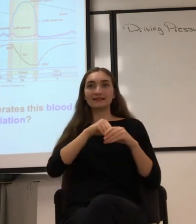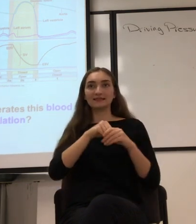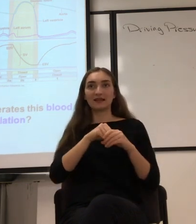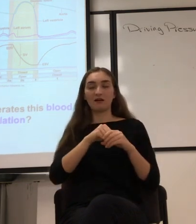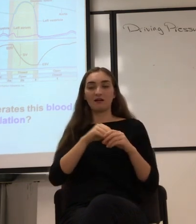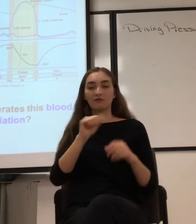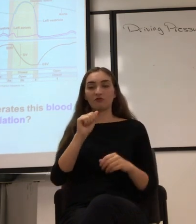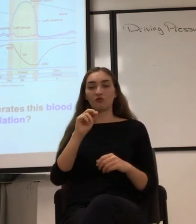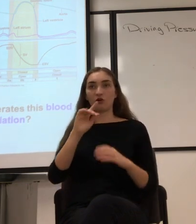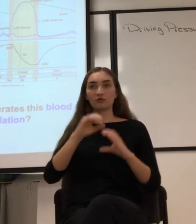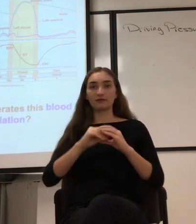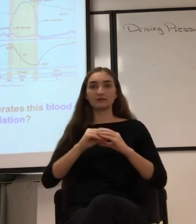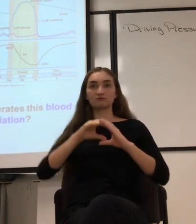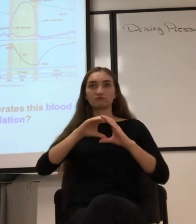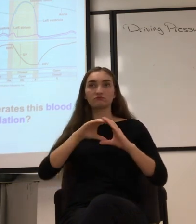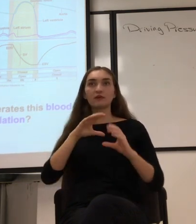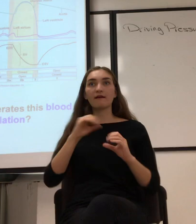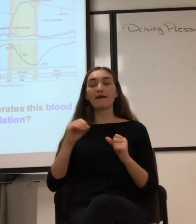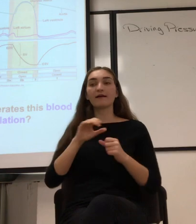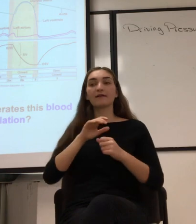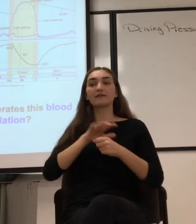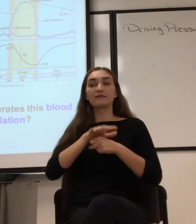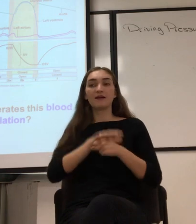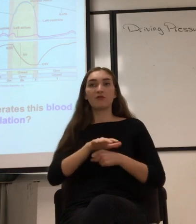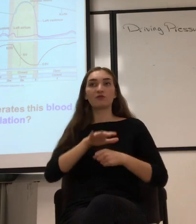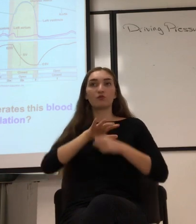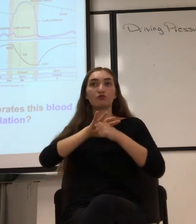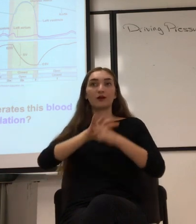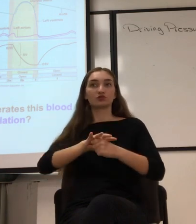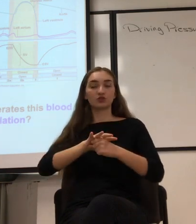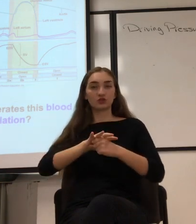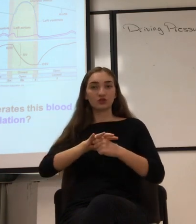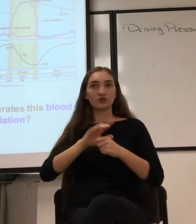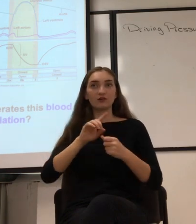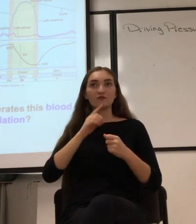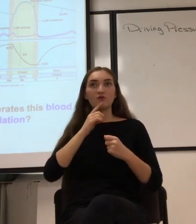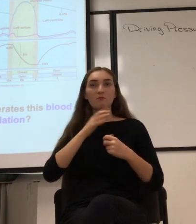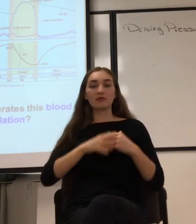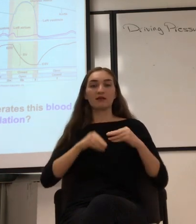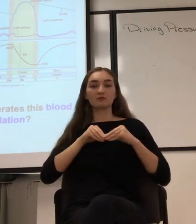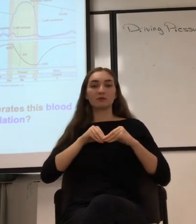and there's enough pressure to drive that blood to the capillaries. That's what you're